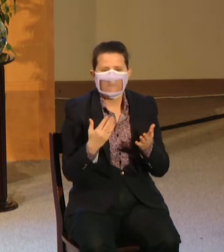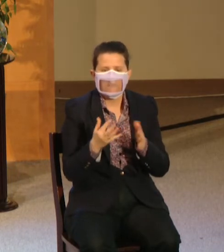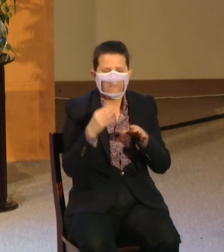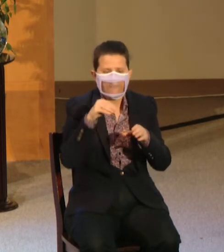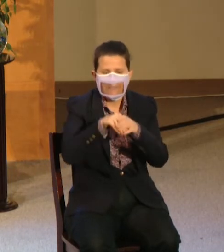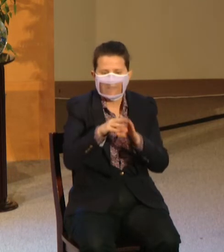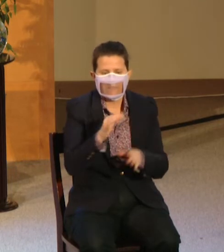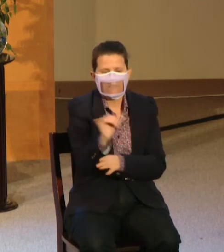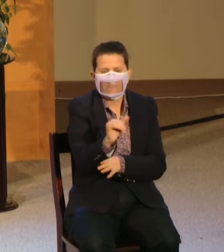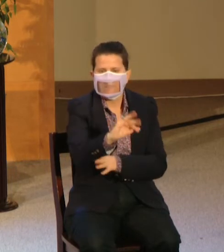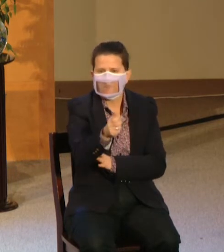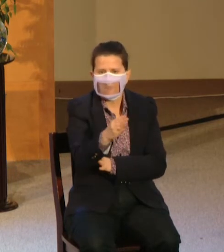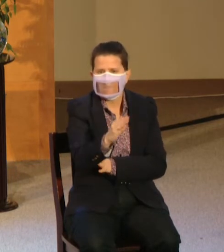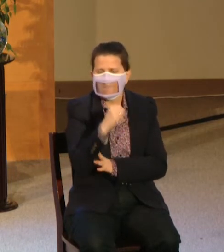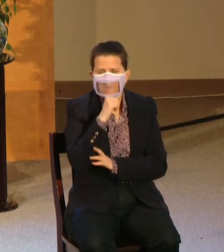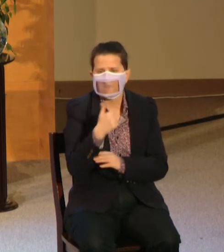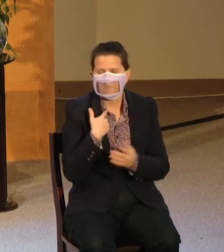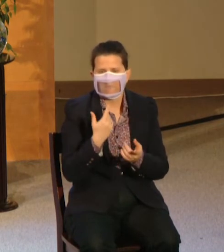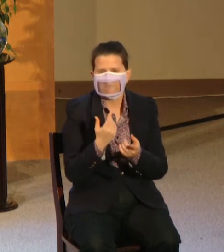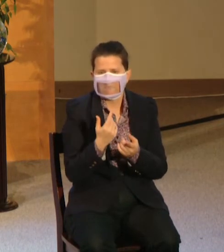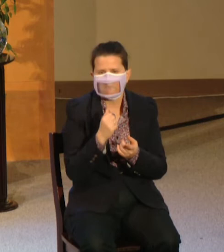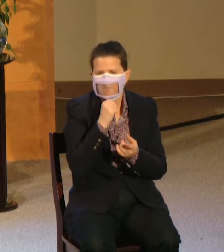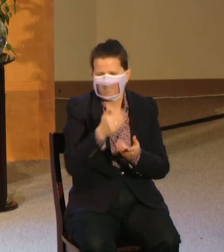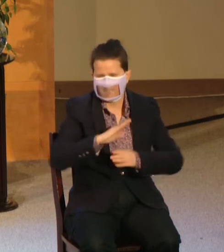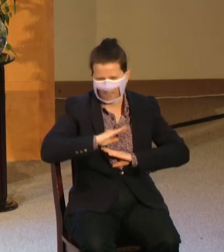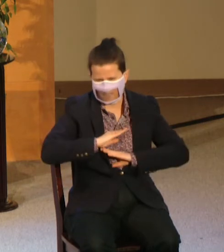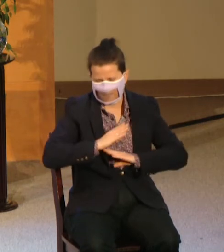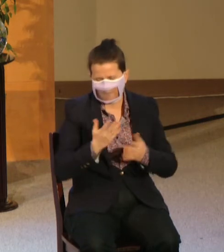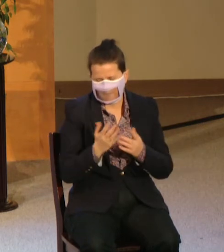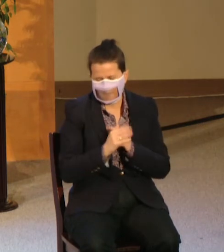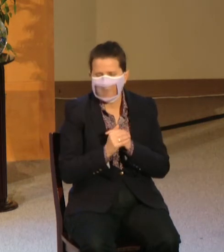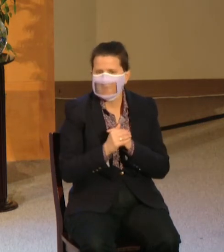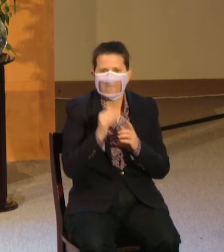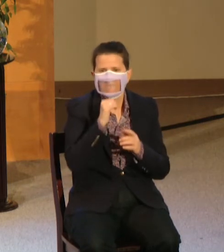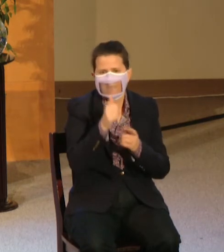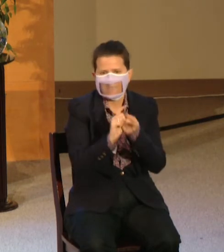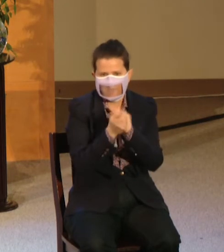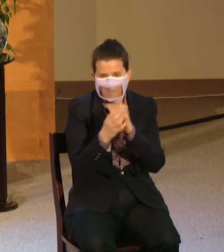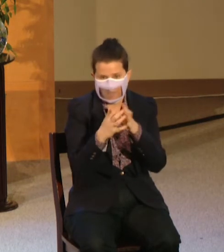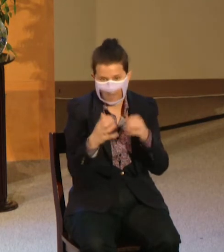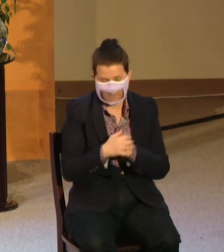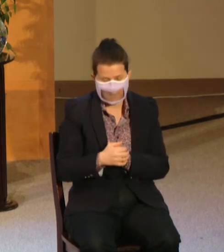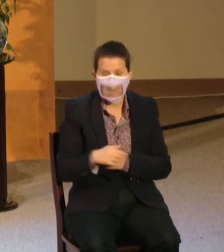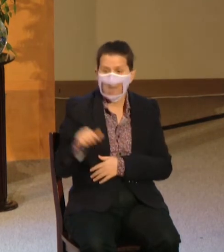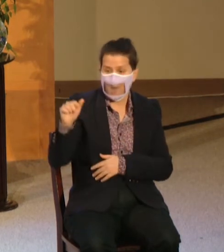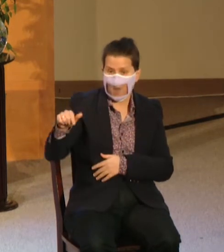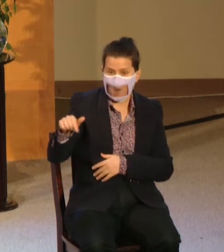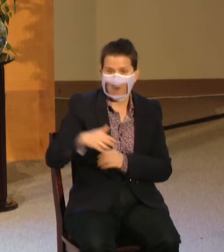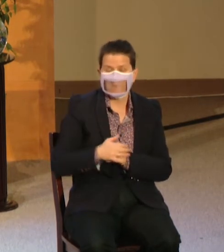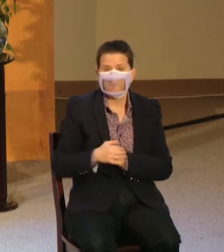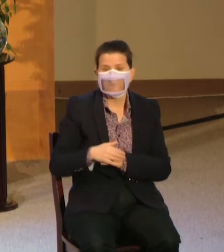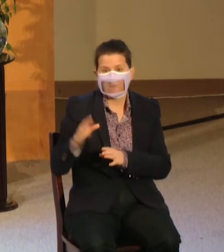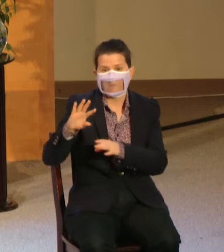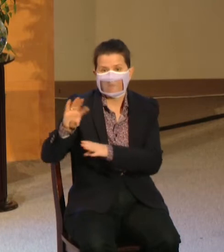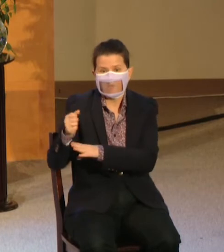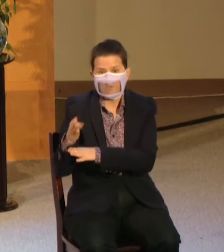like, and she hasn't changed much else in her life. Now, the third woman did something totally different. She quit the job